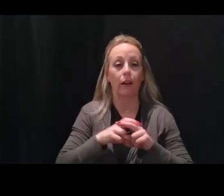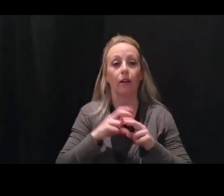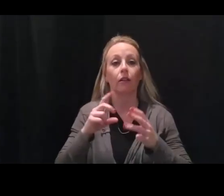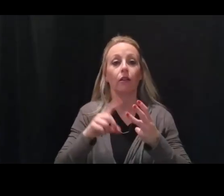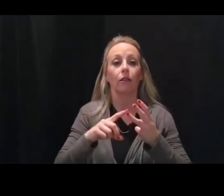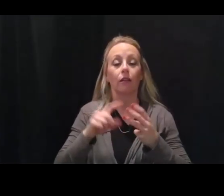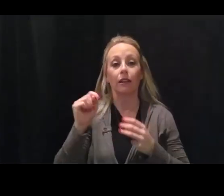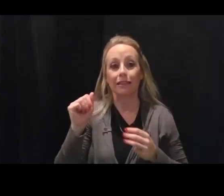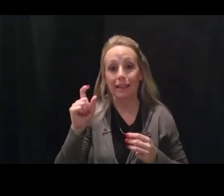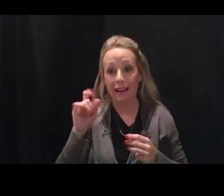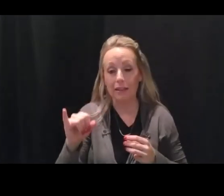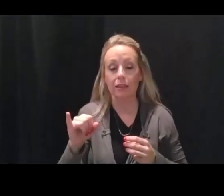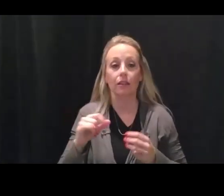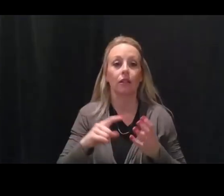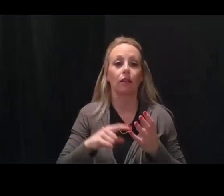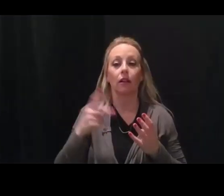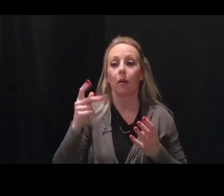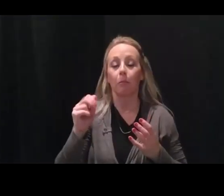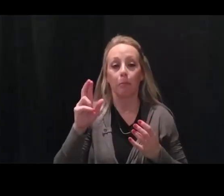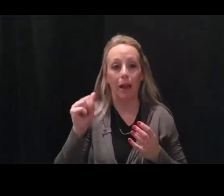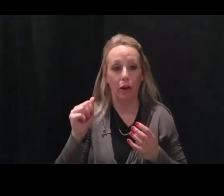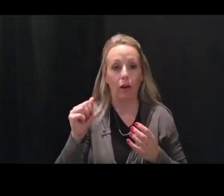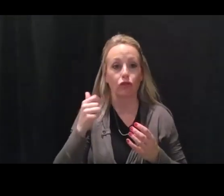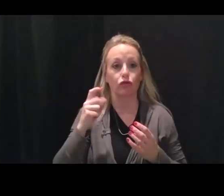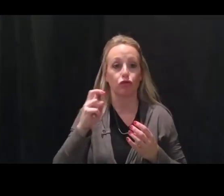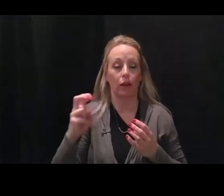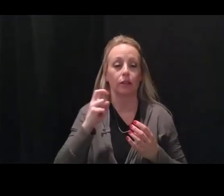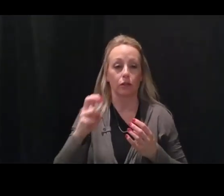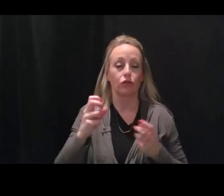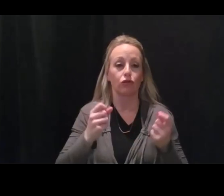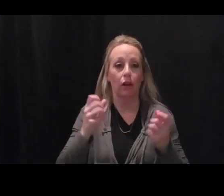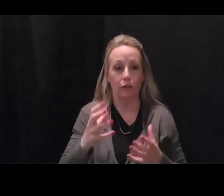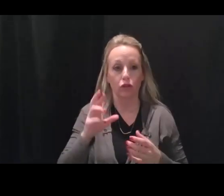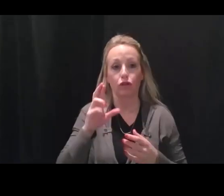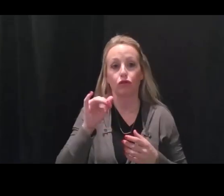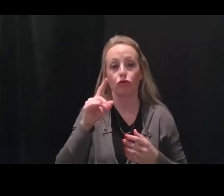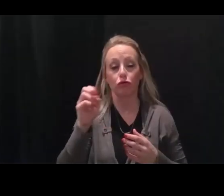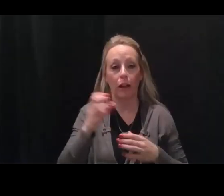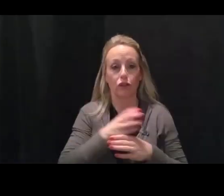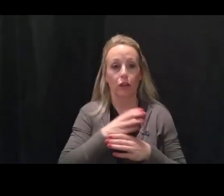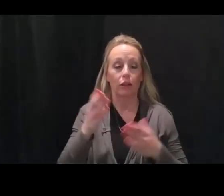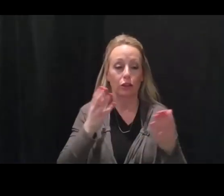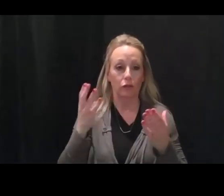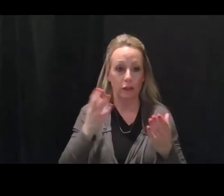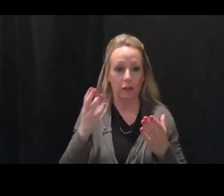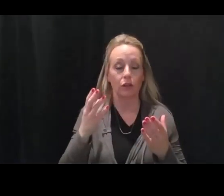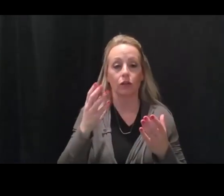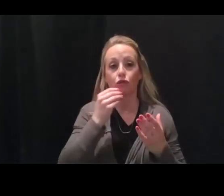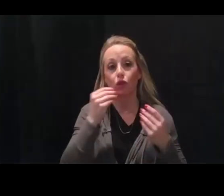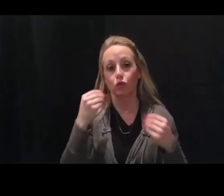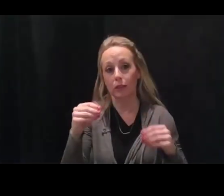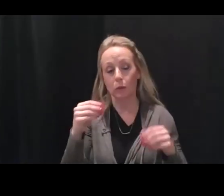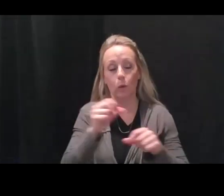drivers, paratransit drivers, in-person support, ride-sharing services, grocery store